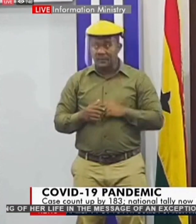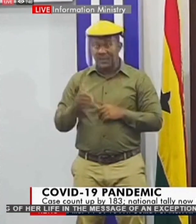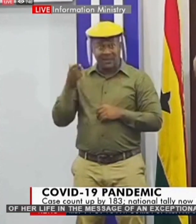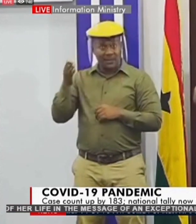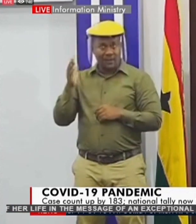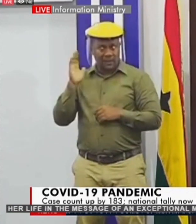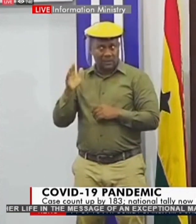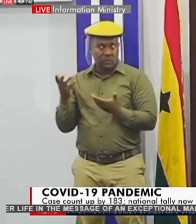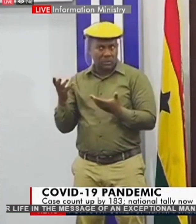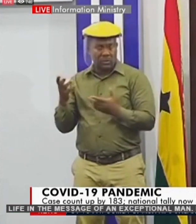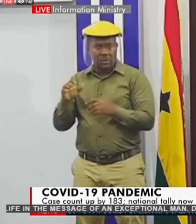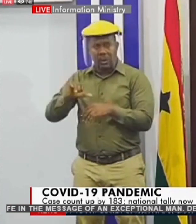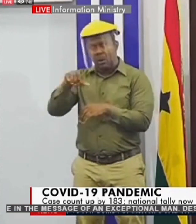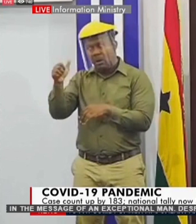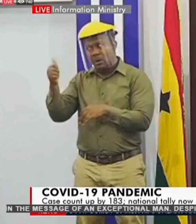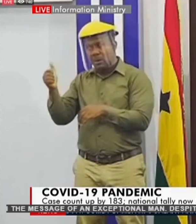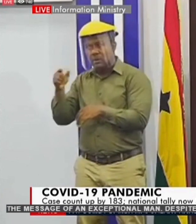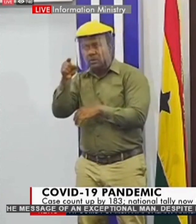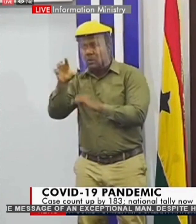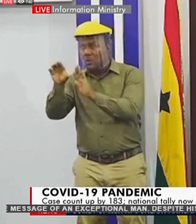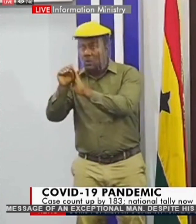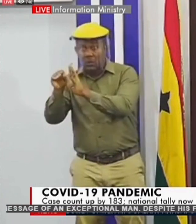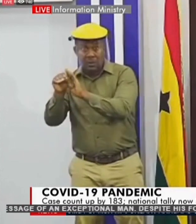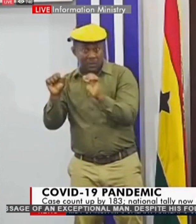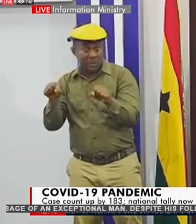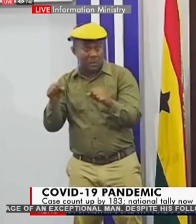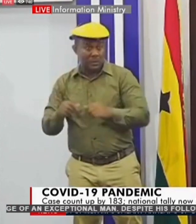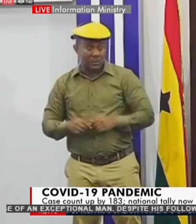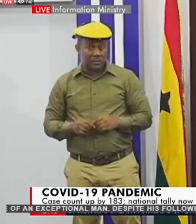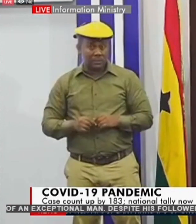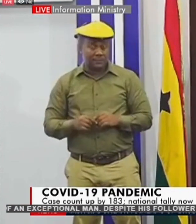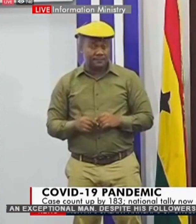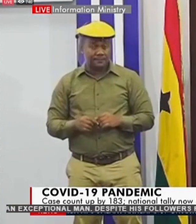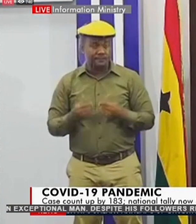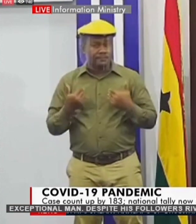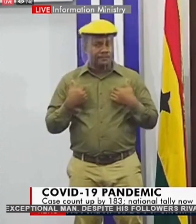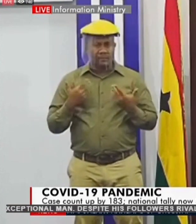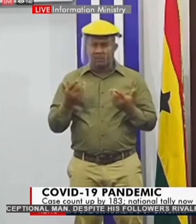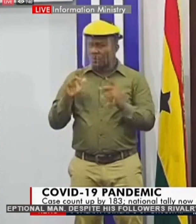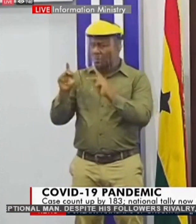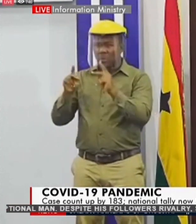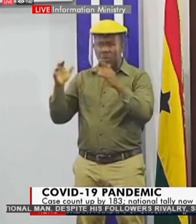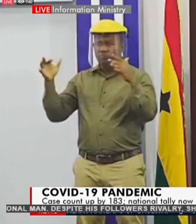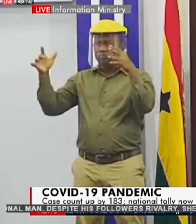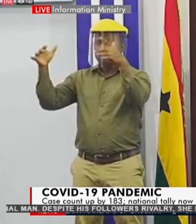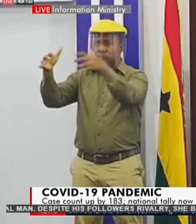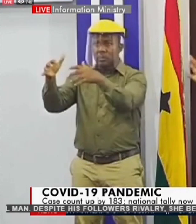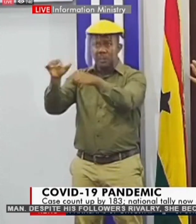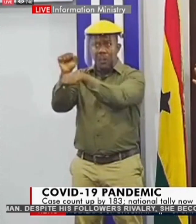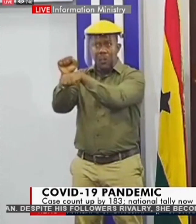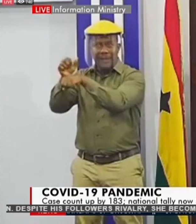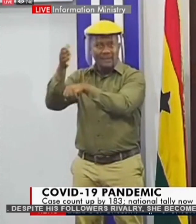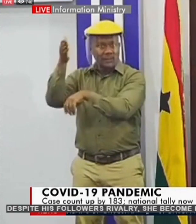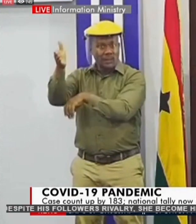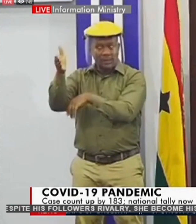for most other companies and factories as well. Issues of overcrowding on the factory